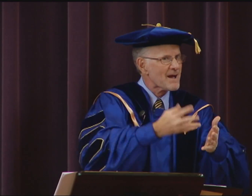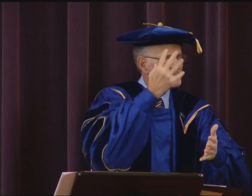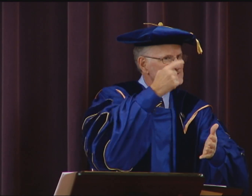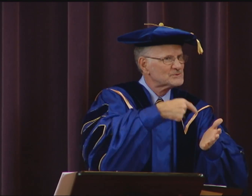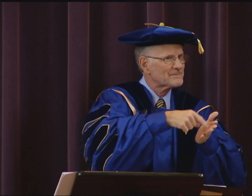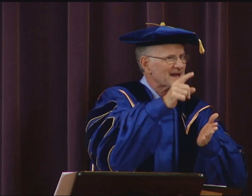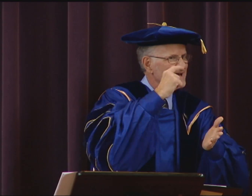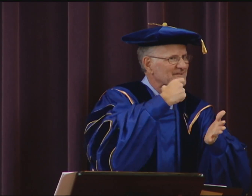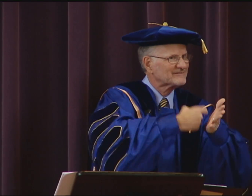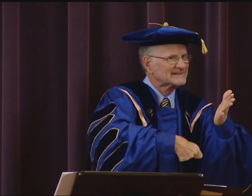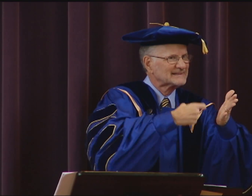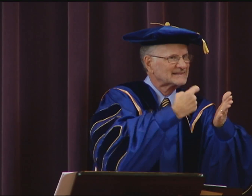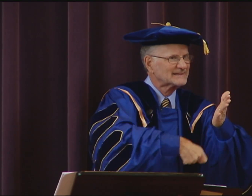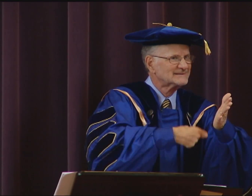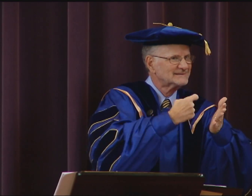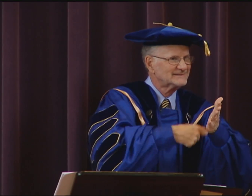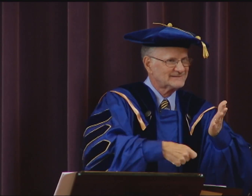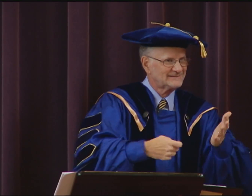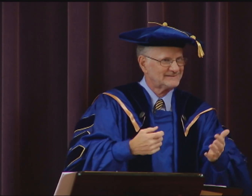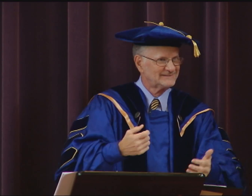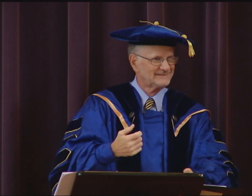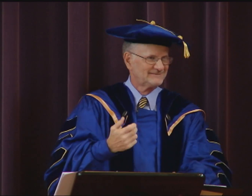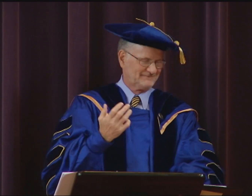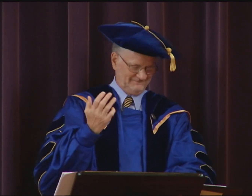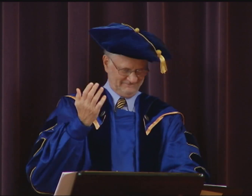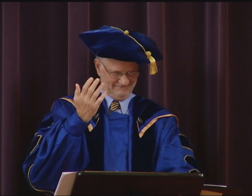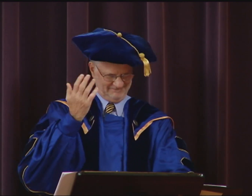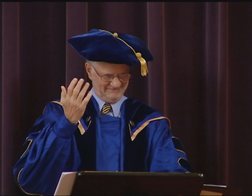The fees, do you remember how much you paid in fees?